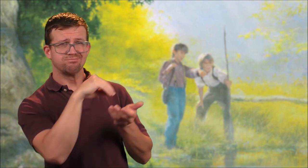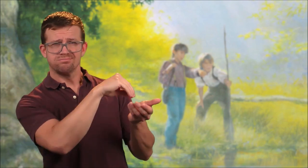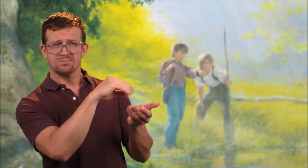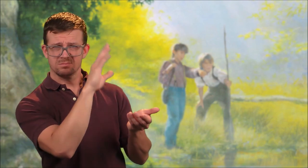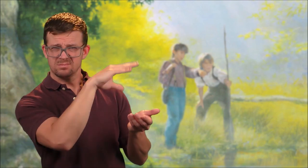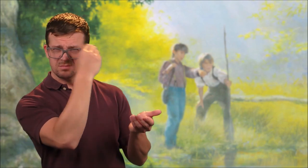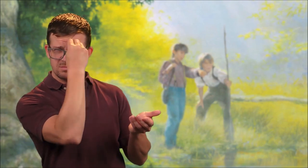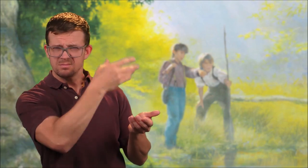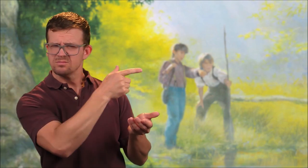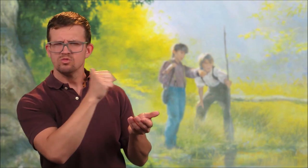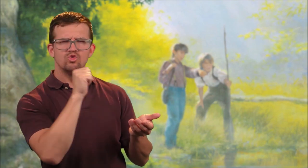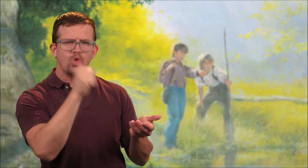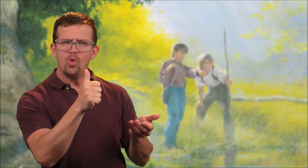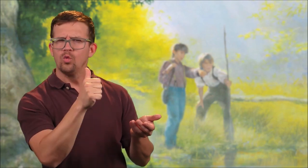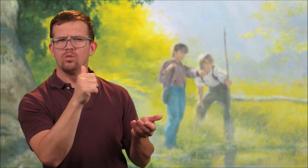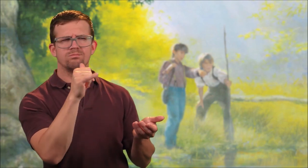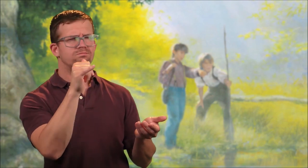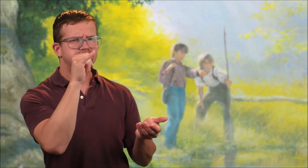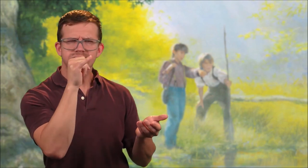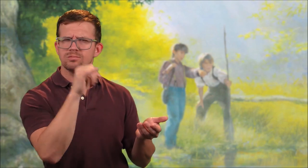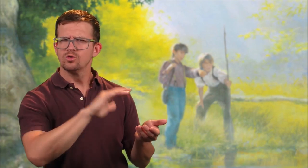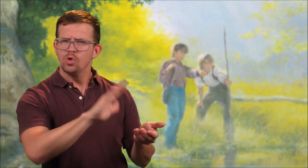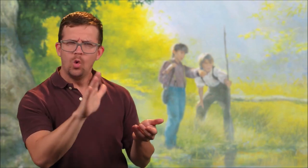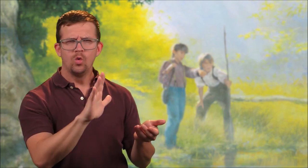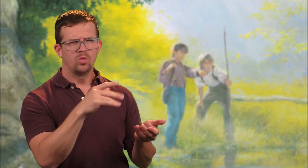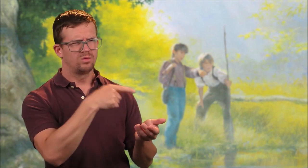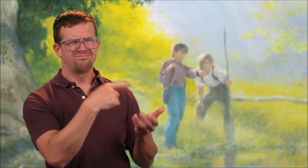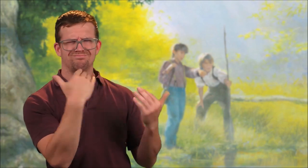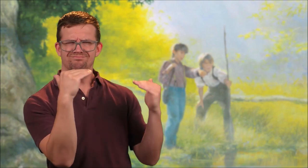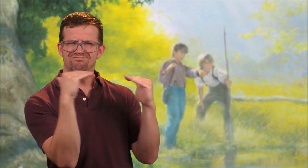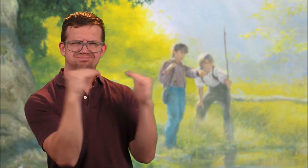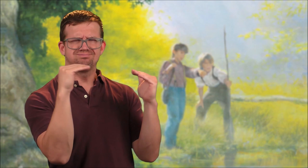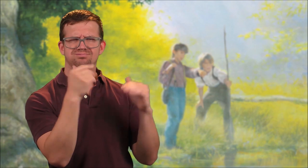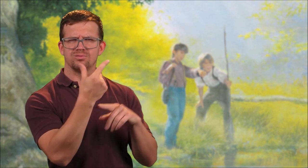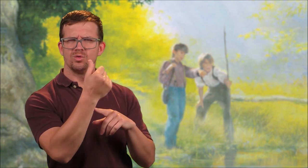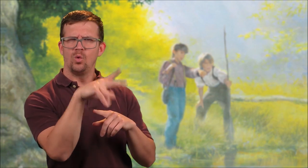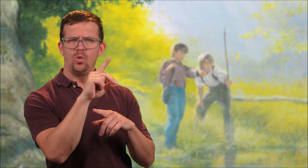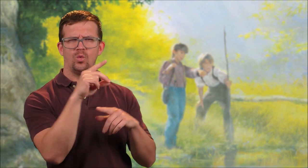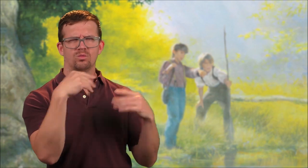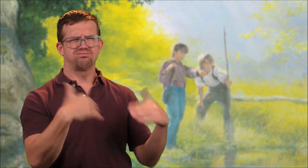it. It's like gold. You can trade tobacco for anything.